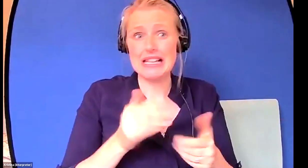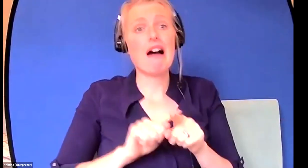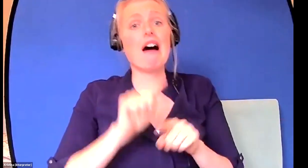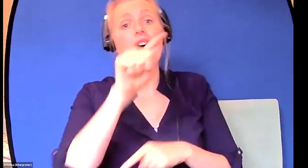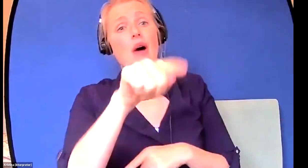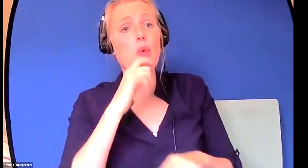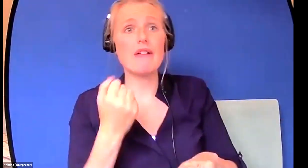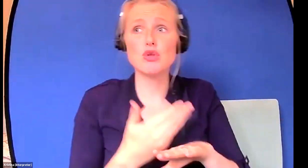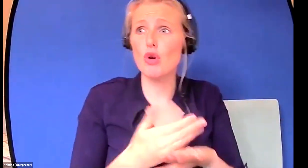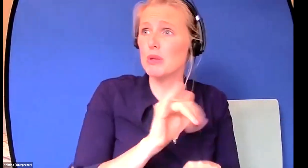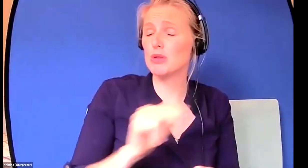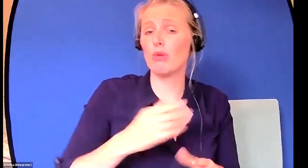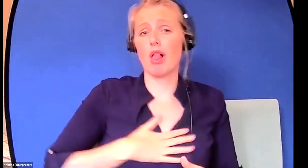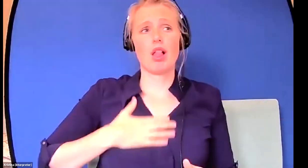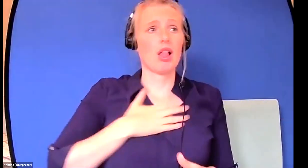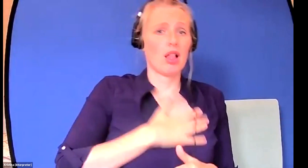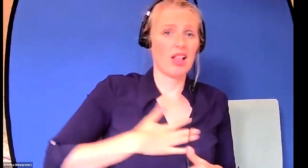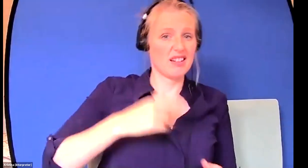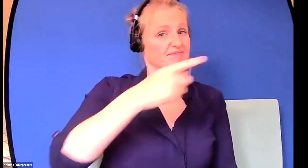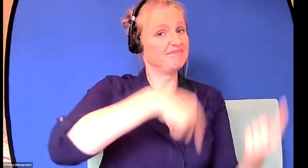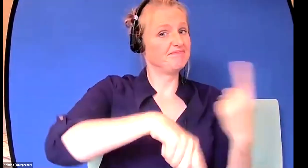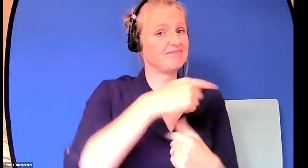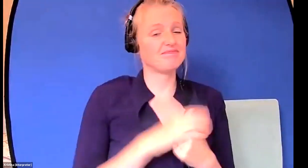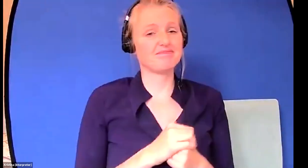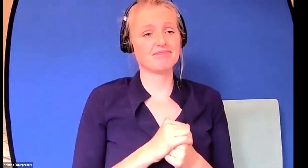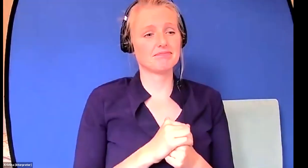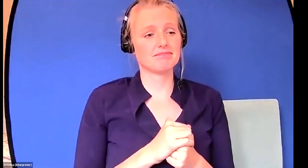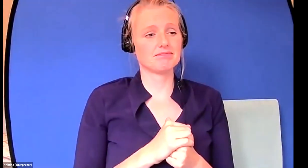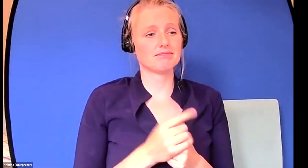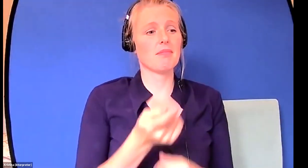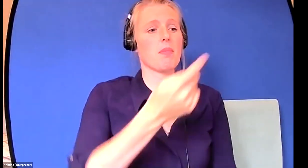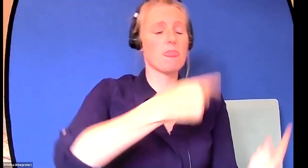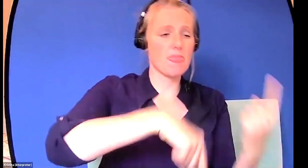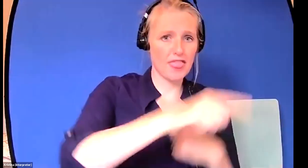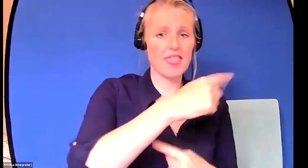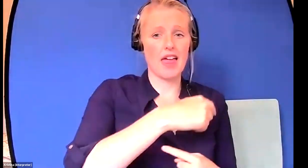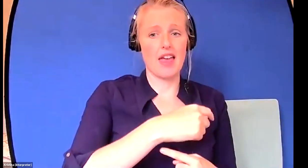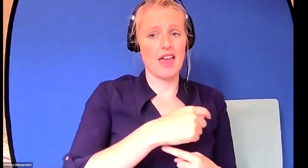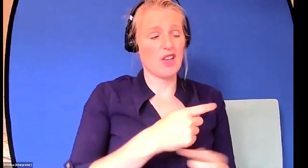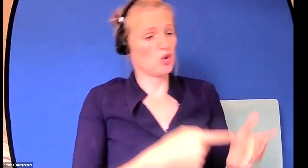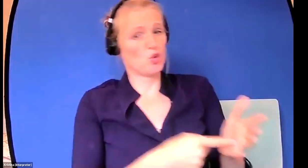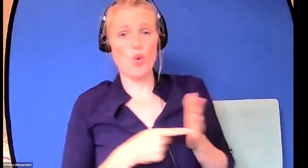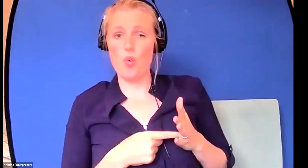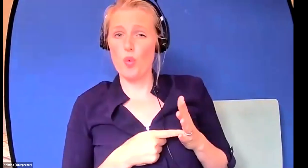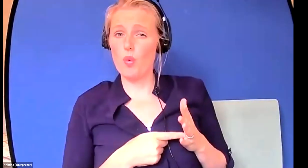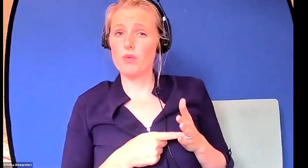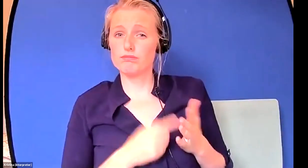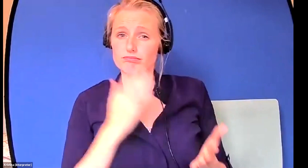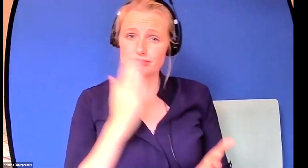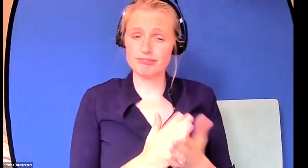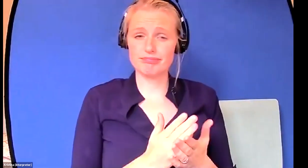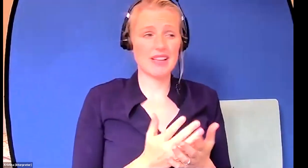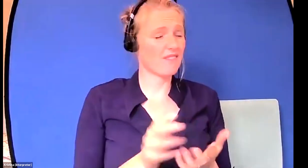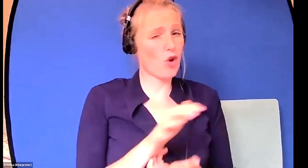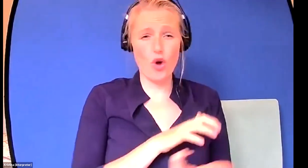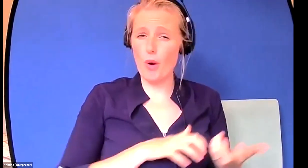them in the future. Really expressing what I would call, the complex pains really